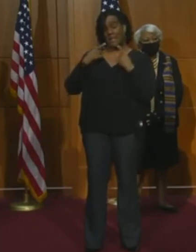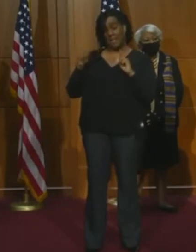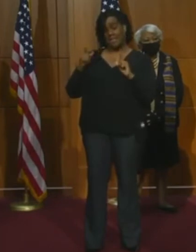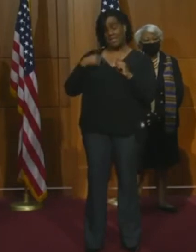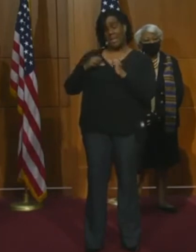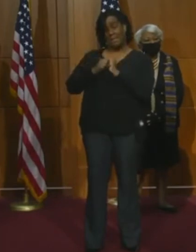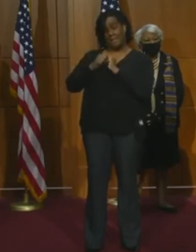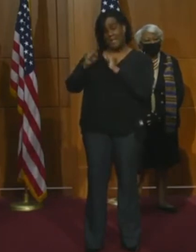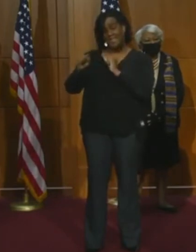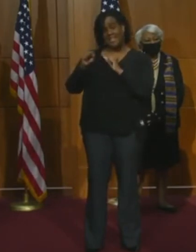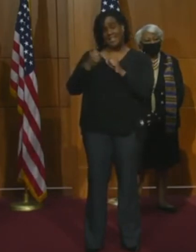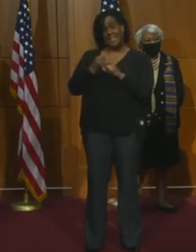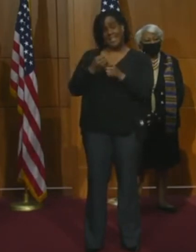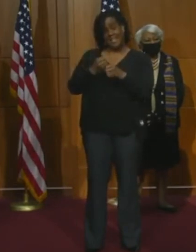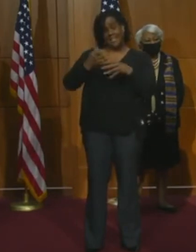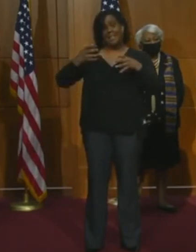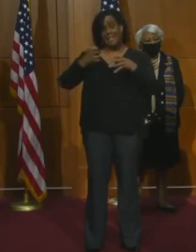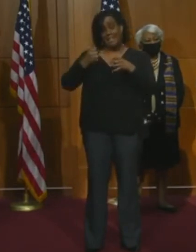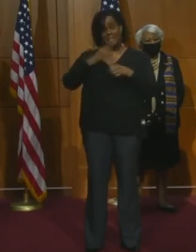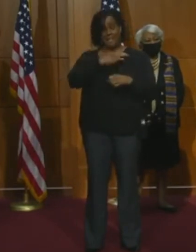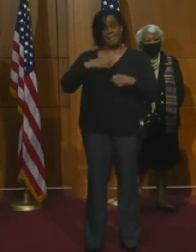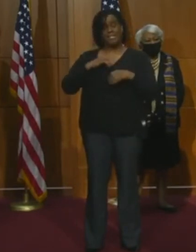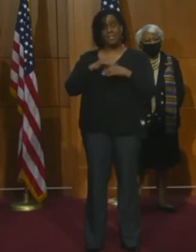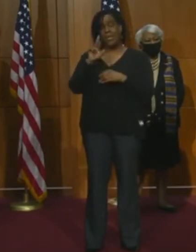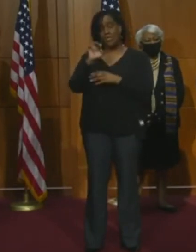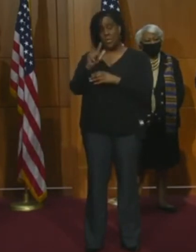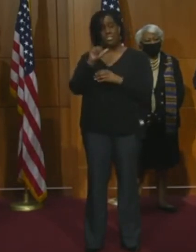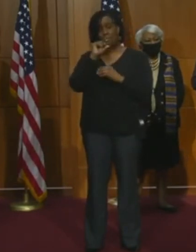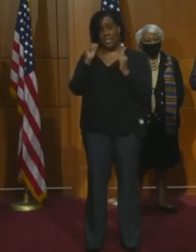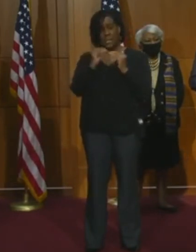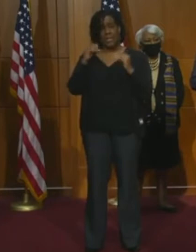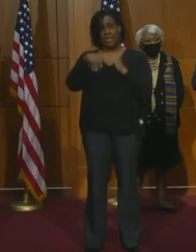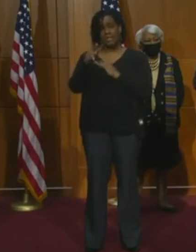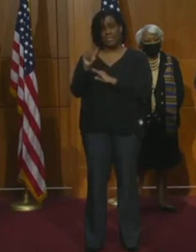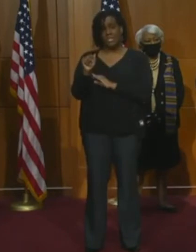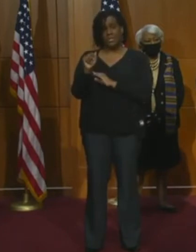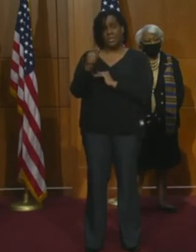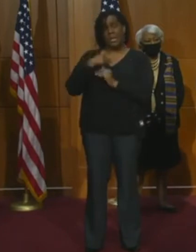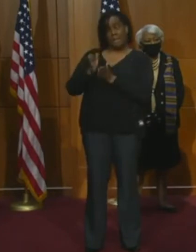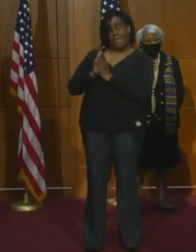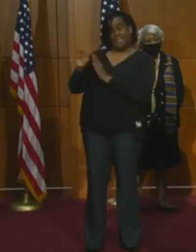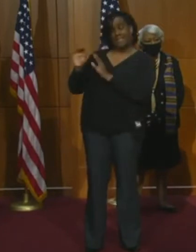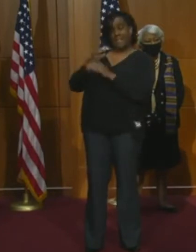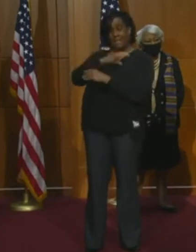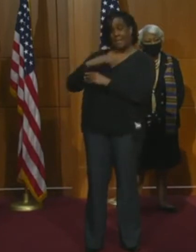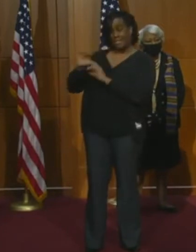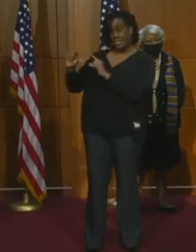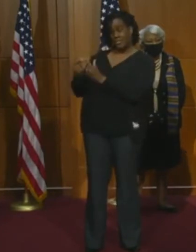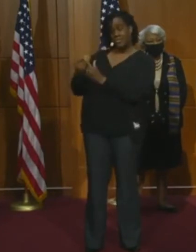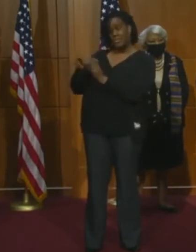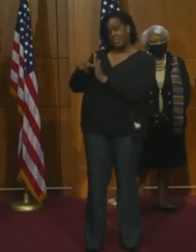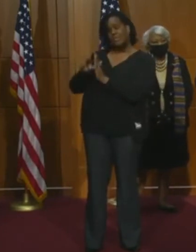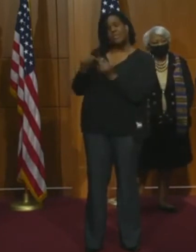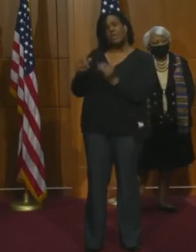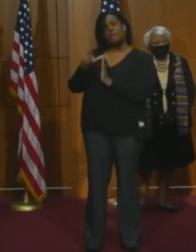our Commission on Racial Inequity in Virginia law. I'm asking that commission to review our current laws and regulations